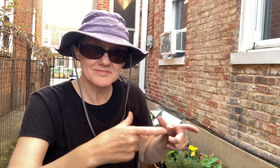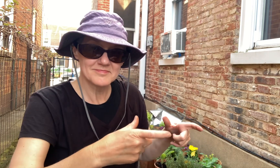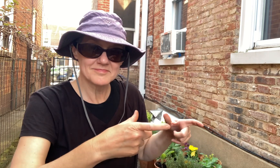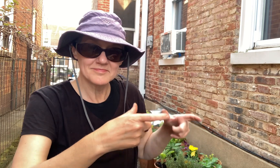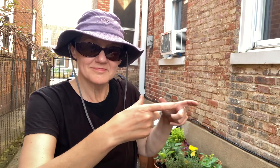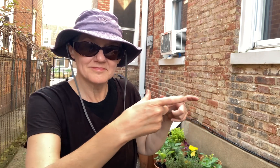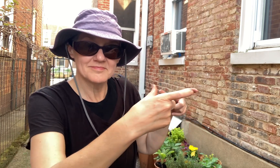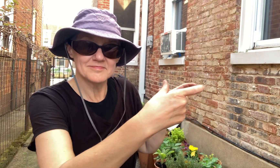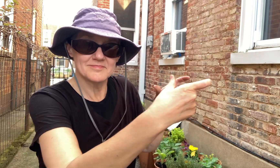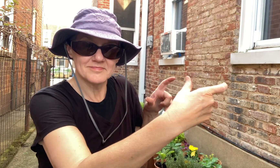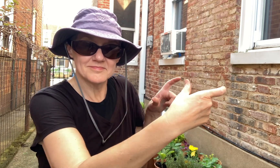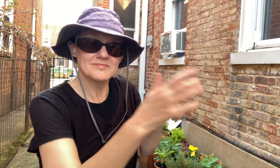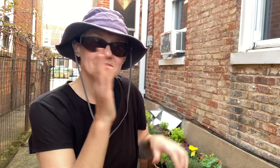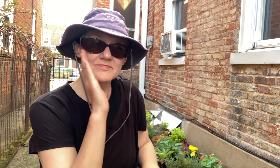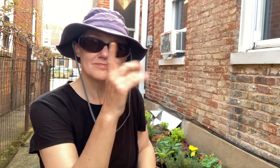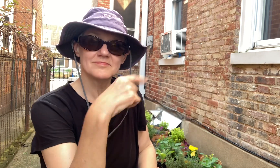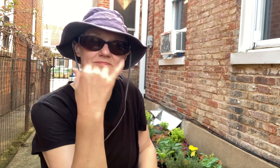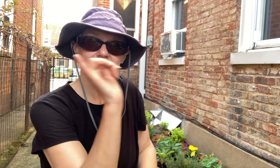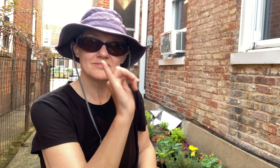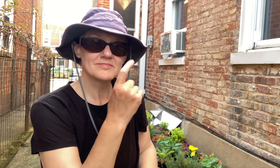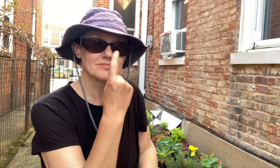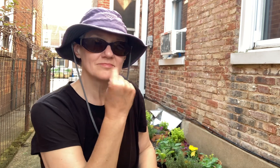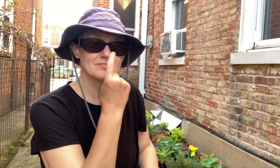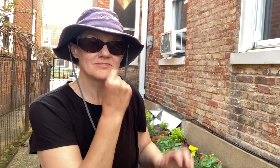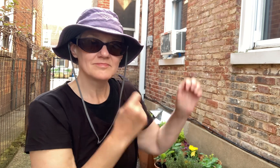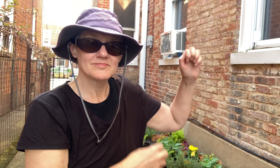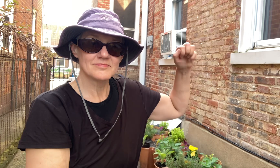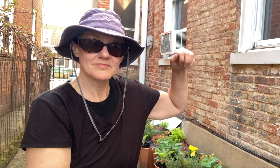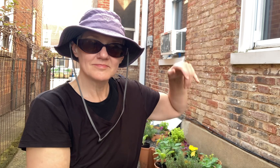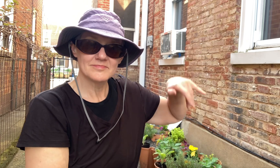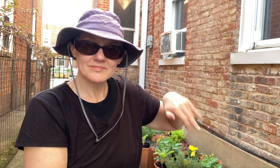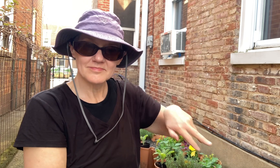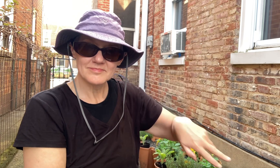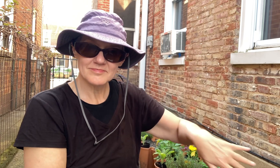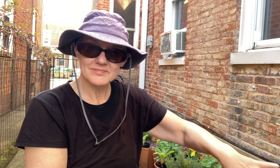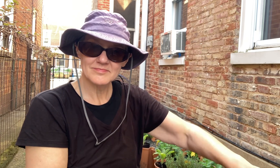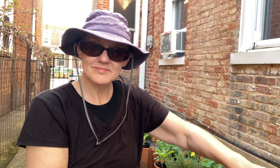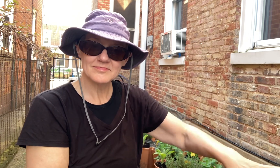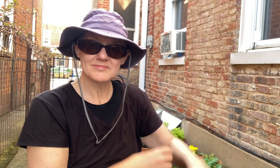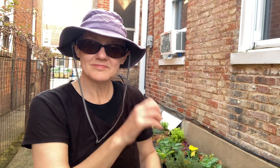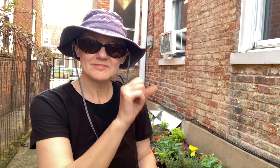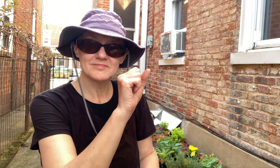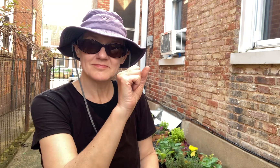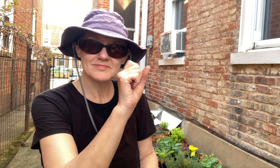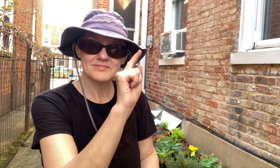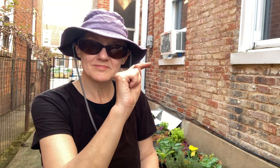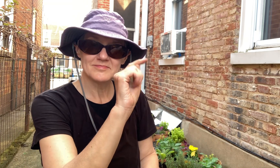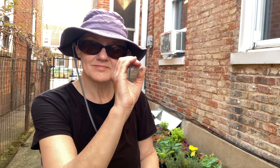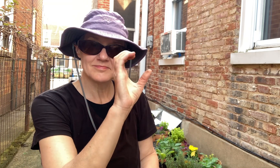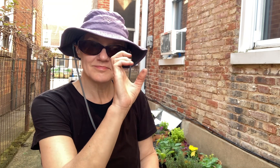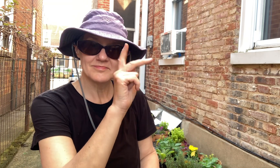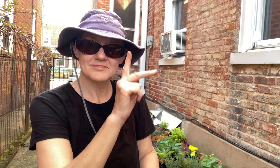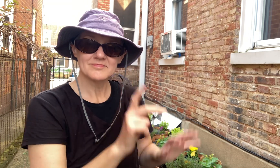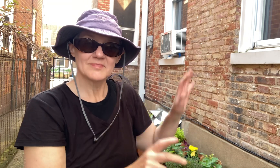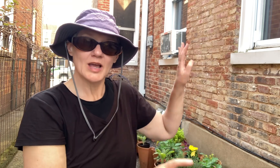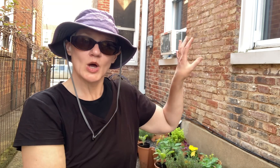the herbs. And when I stack them, I'm going to do it on a diagonal, so it looks like the stalk is trailing down